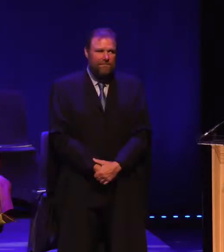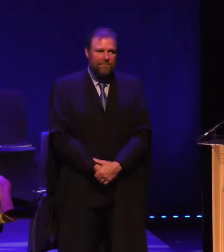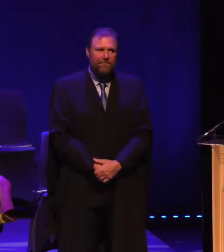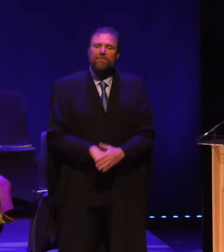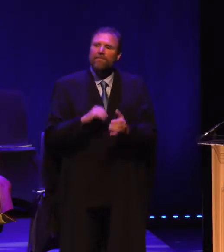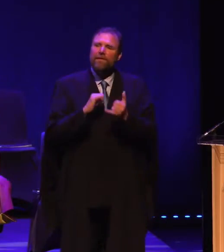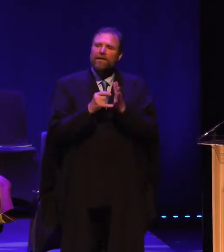Samuel Clark.